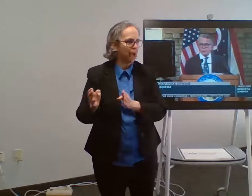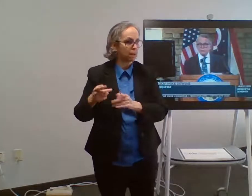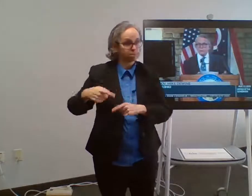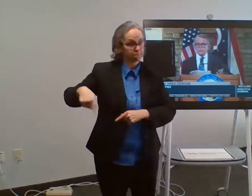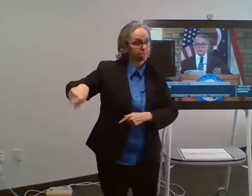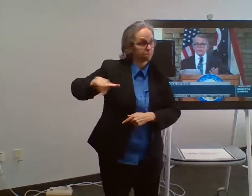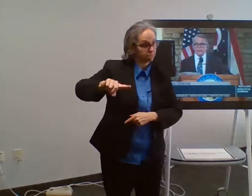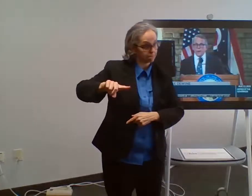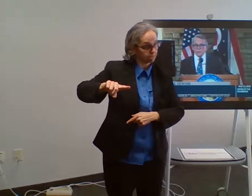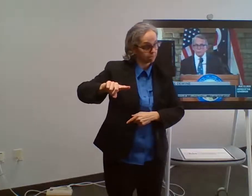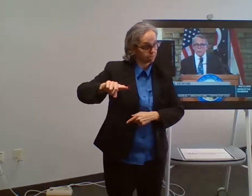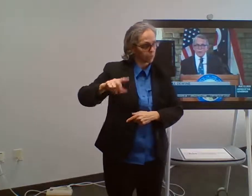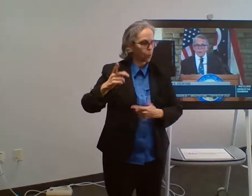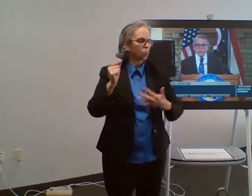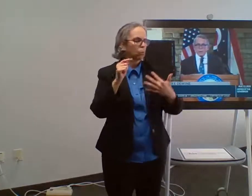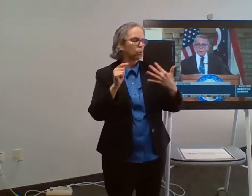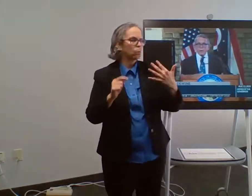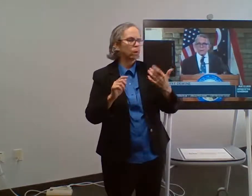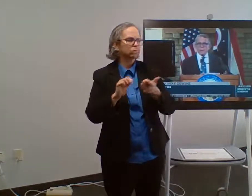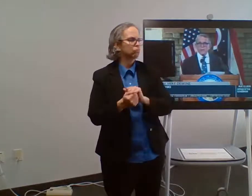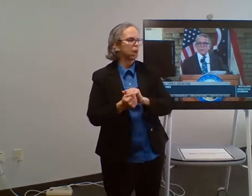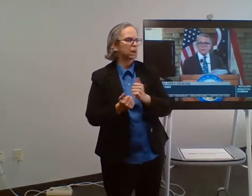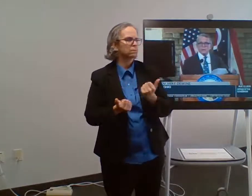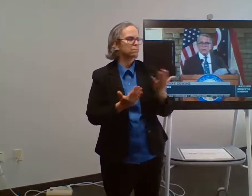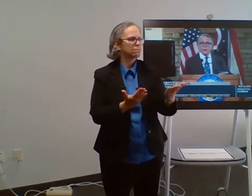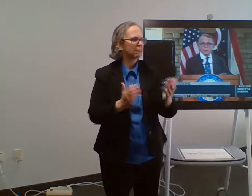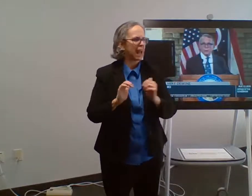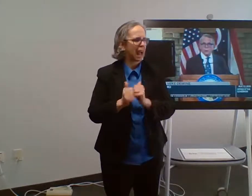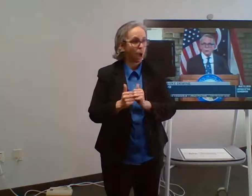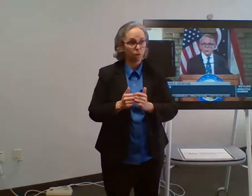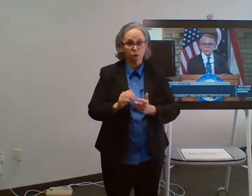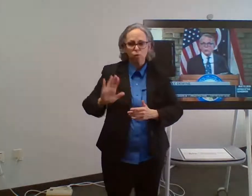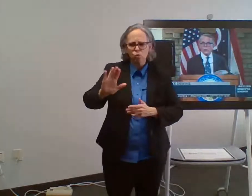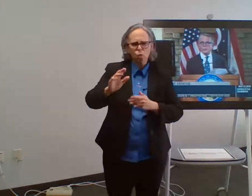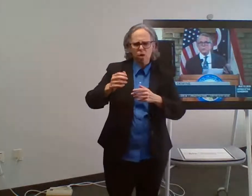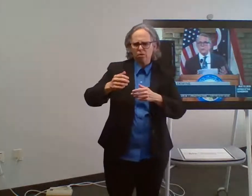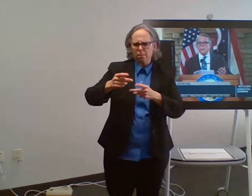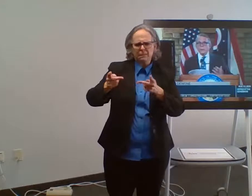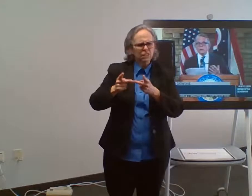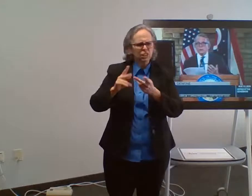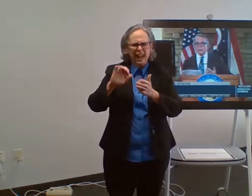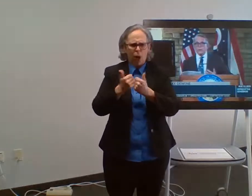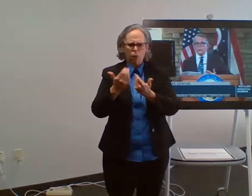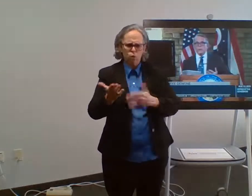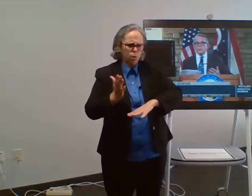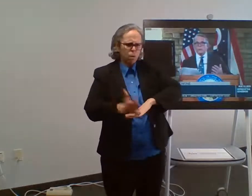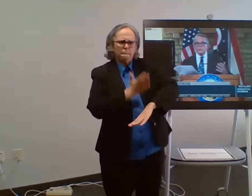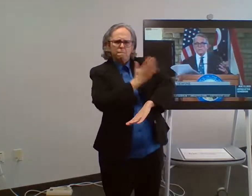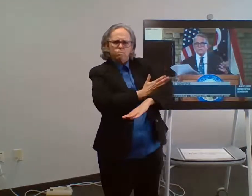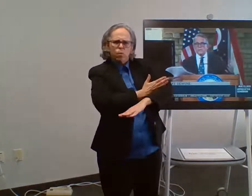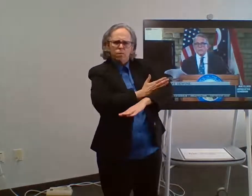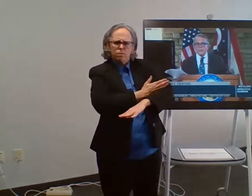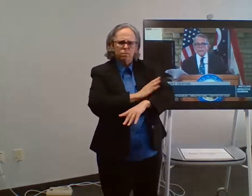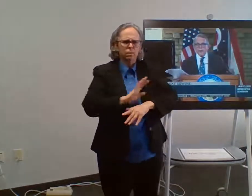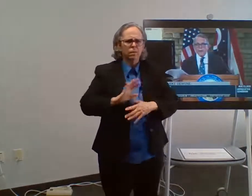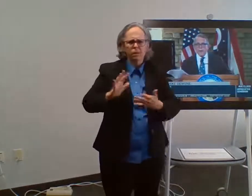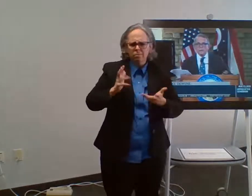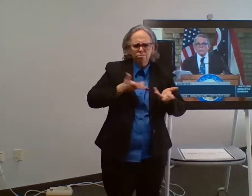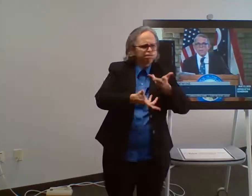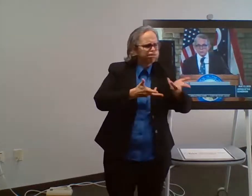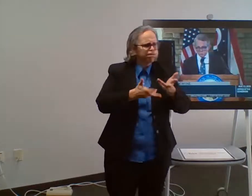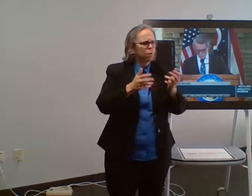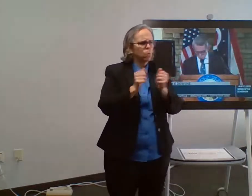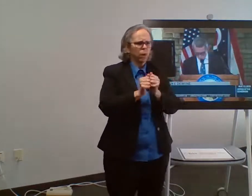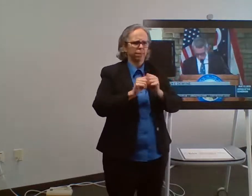occupy, in the position they occupy, can do better with their own employees, but also do better in whatever mission they